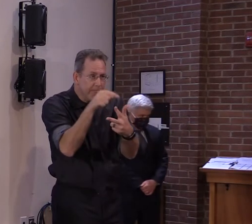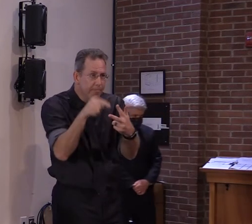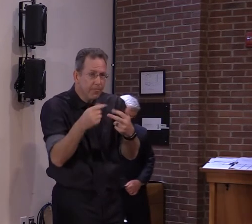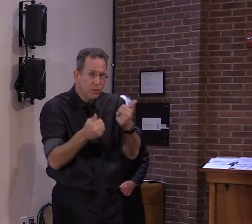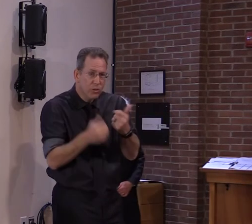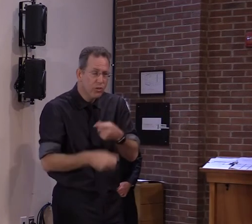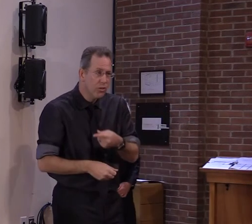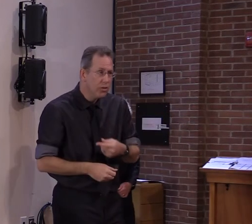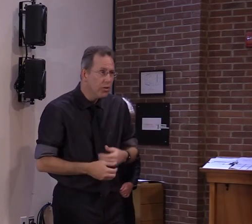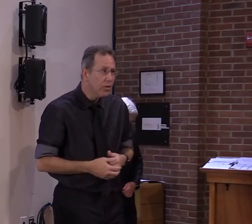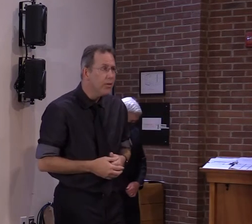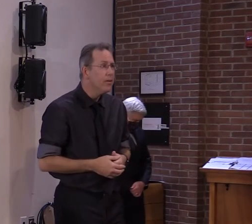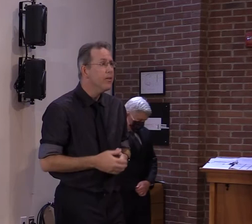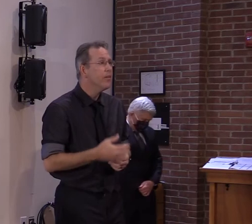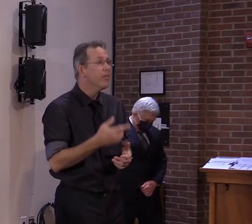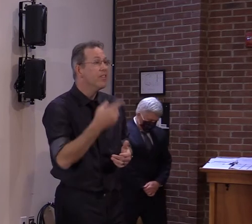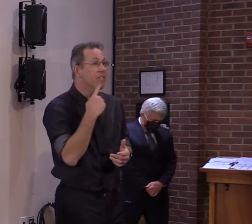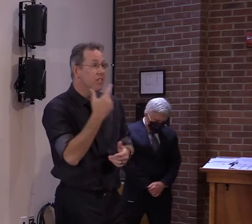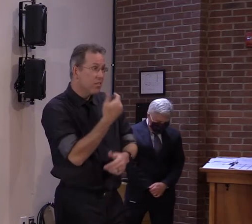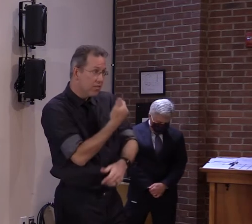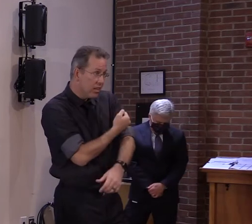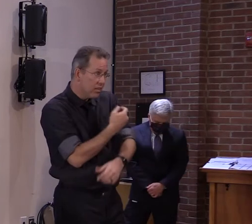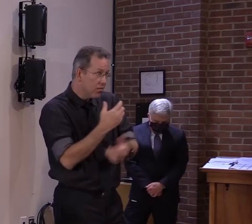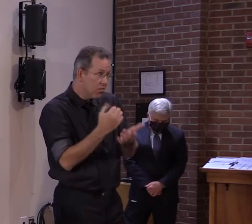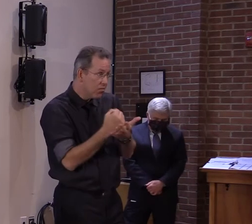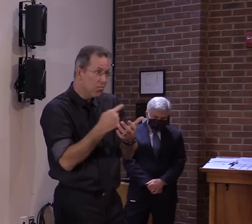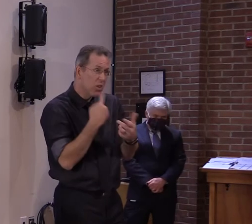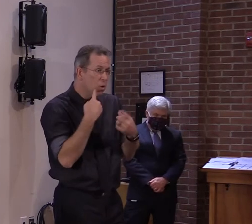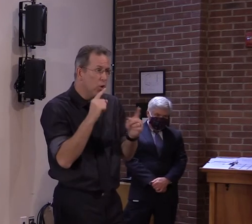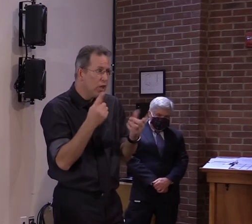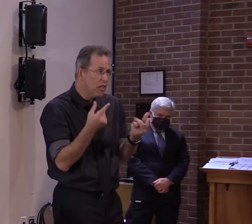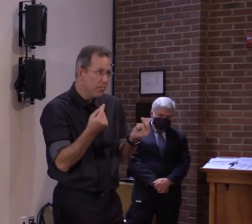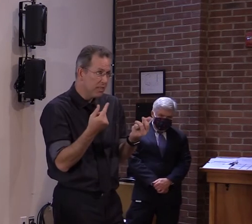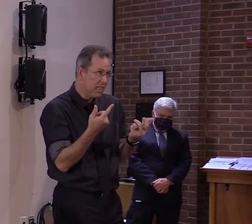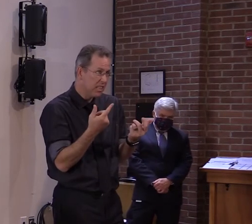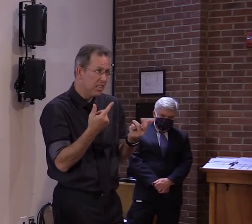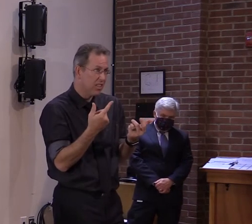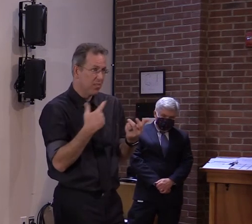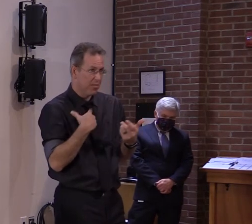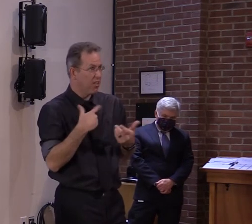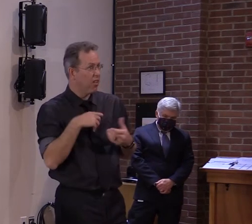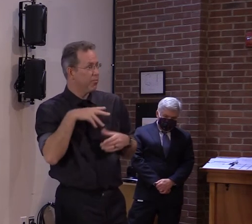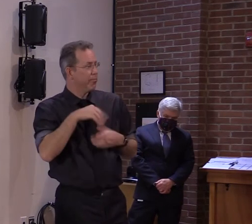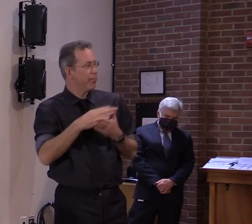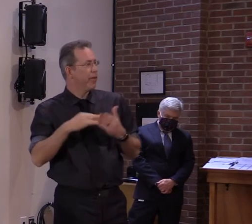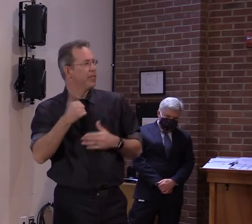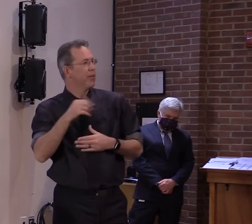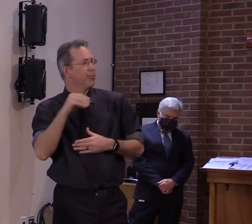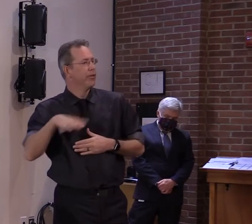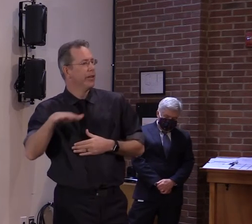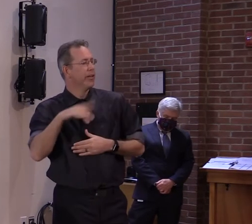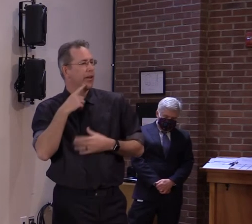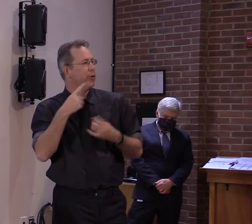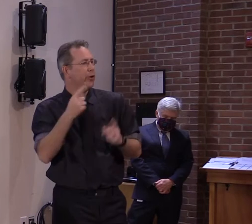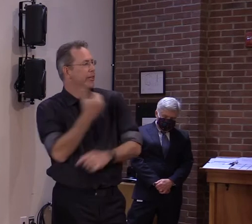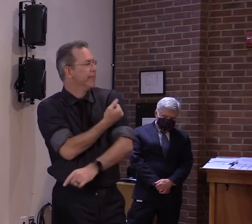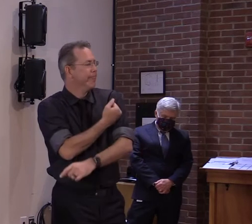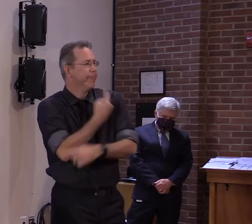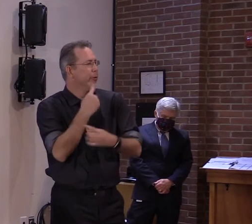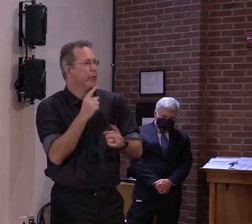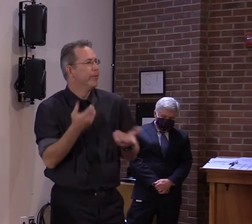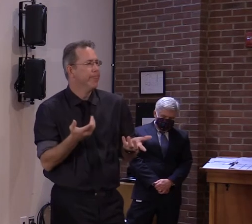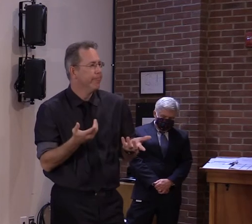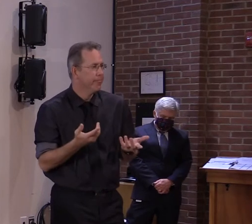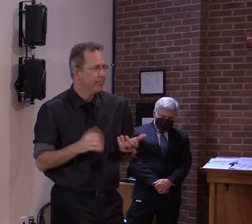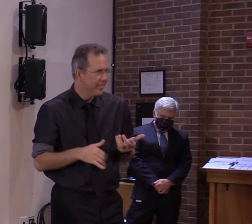you were in the small percentage that were not protected. Then would it make